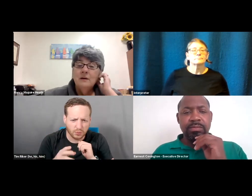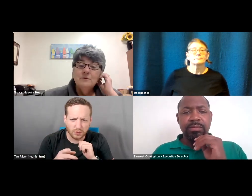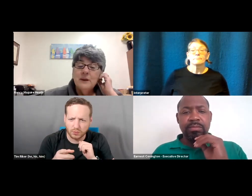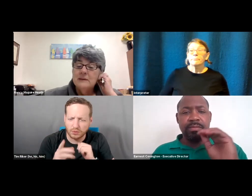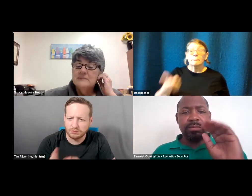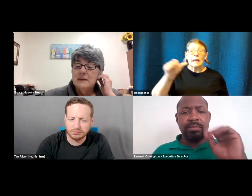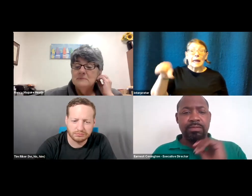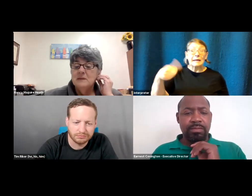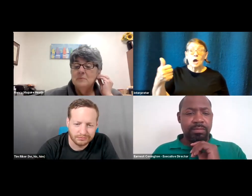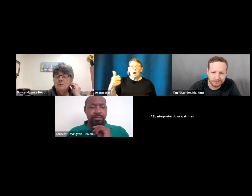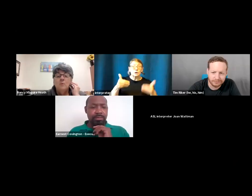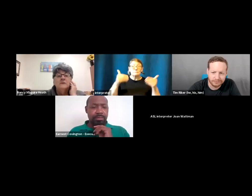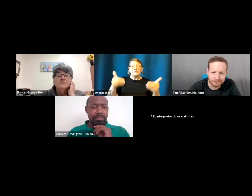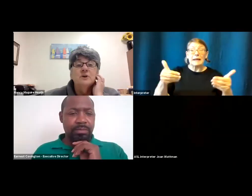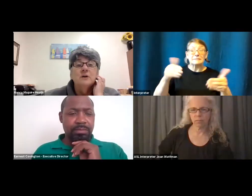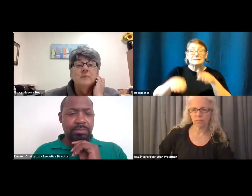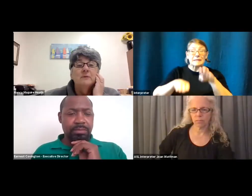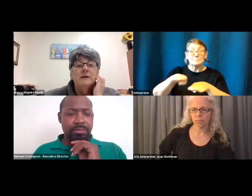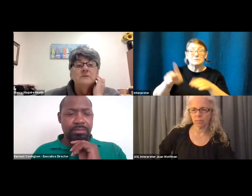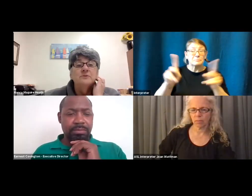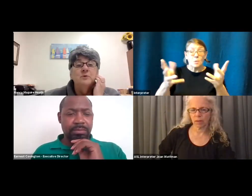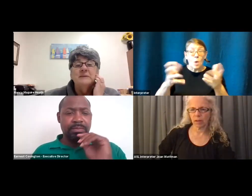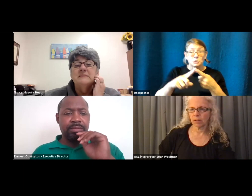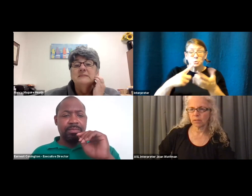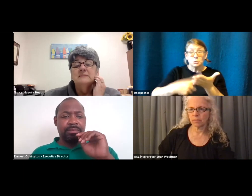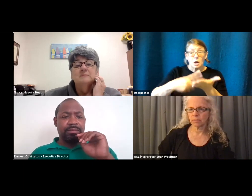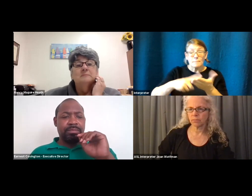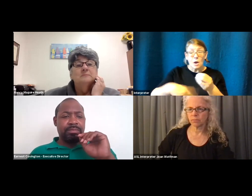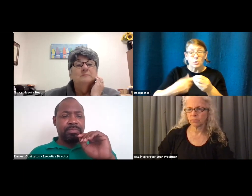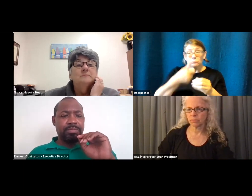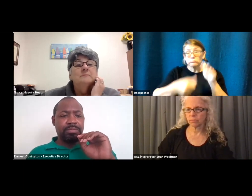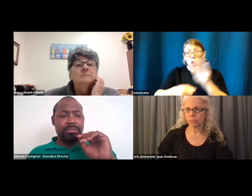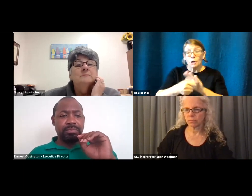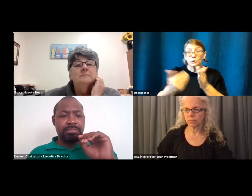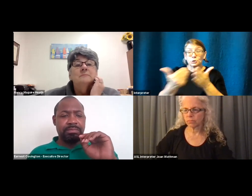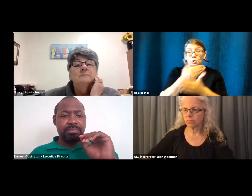Any other next steps that people want to talk about under new business?